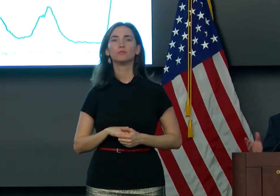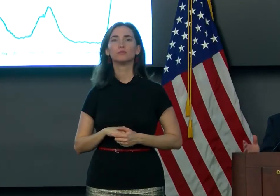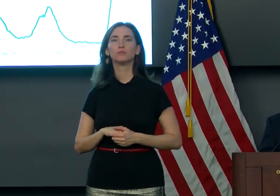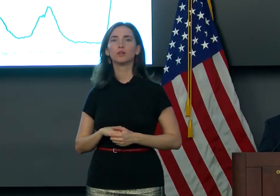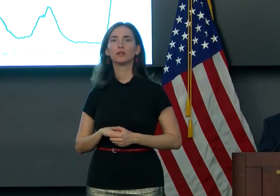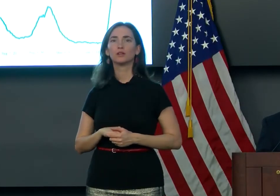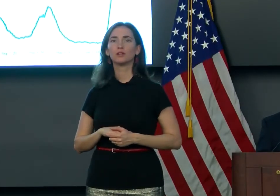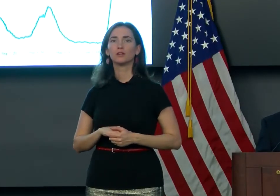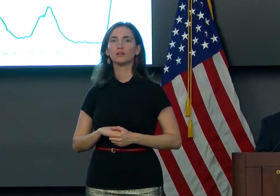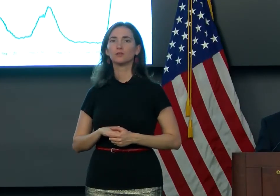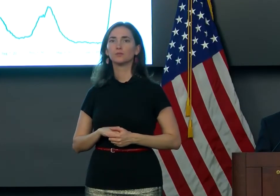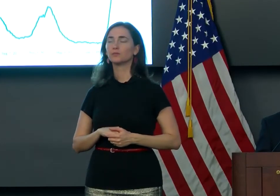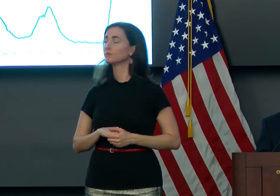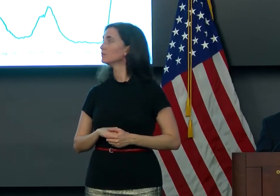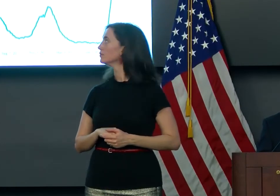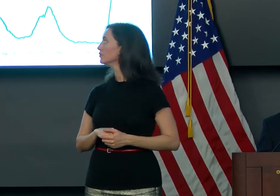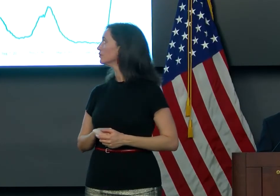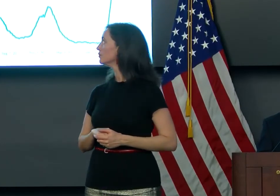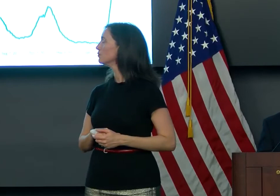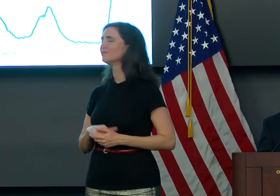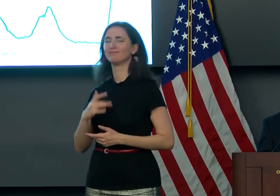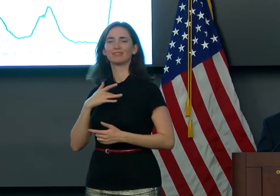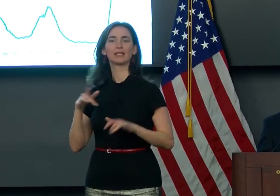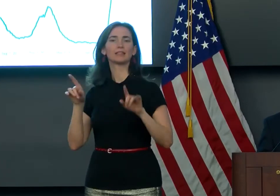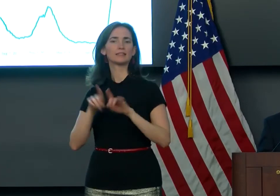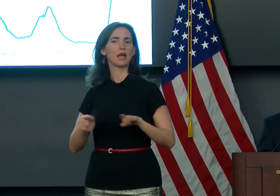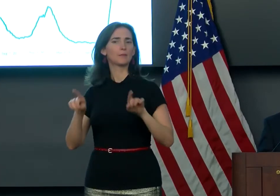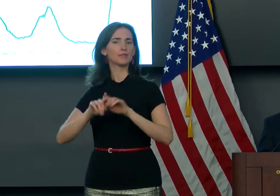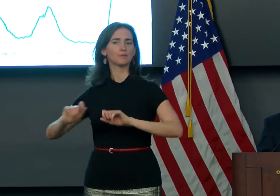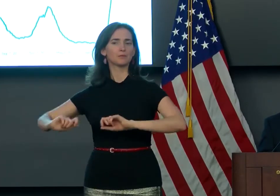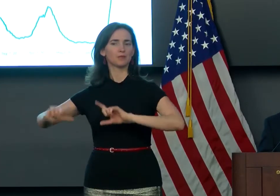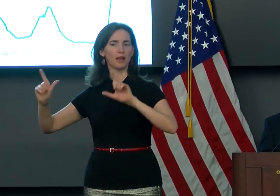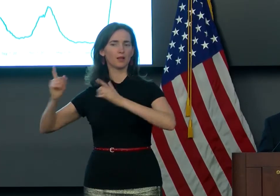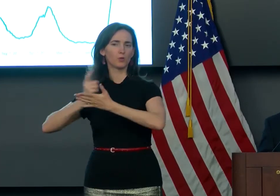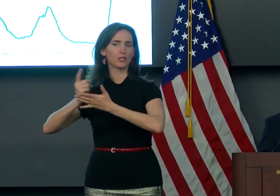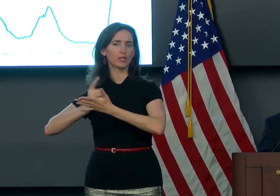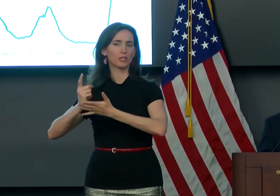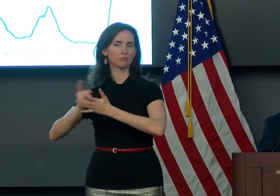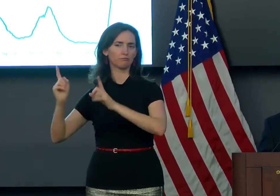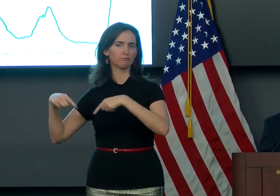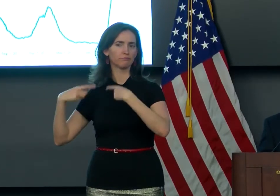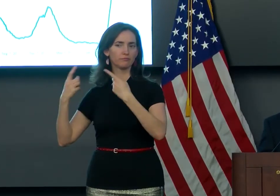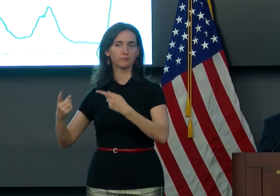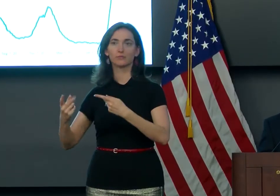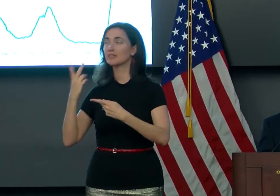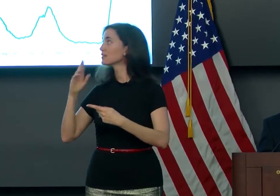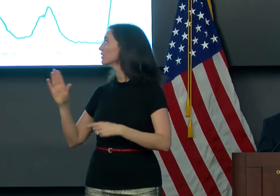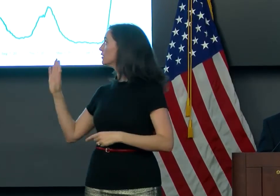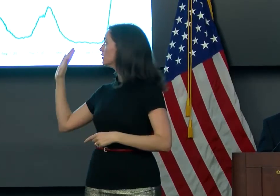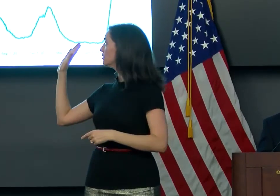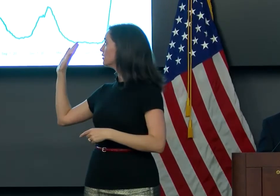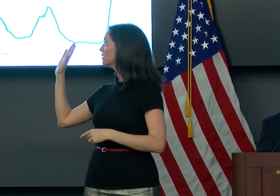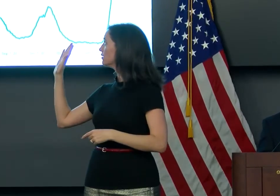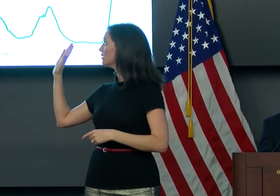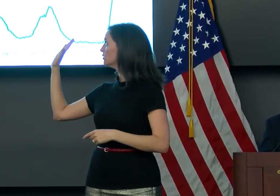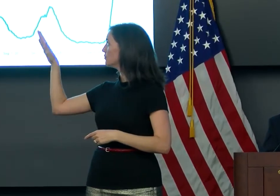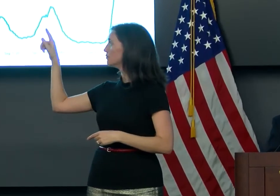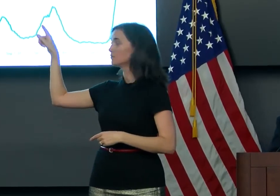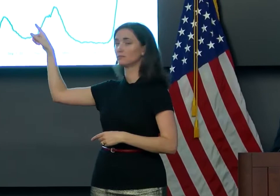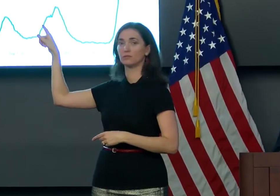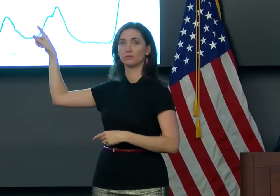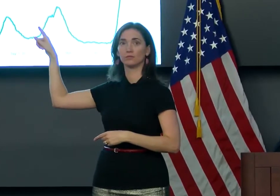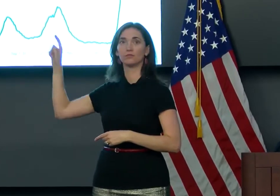This is the four-quadrant slide we've been looking at every week now for a while. On the top right, on the top left, you'll